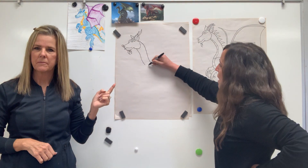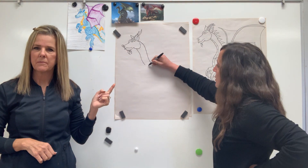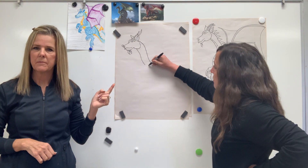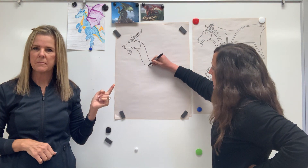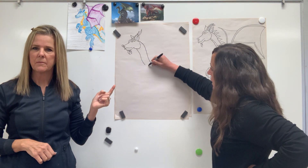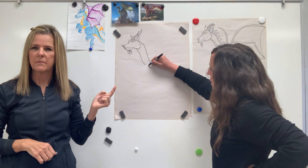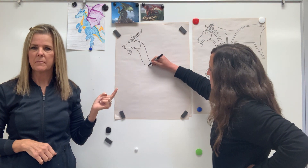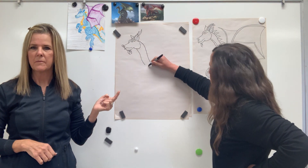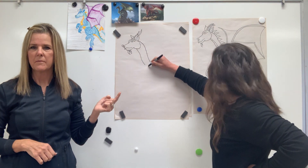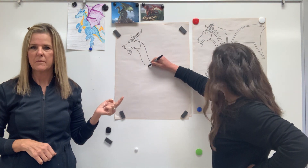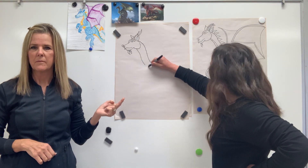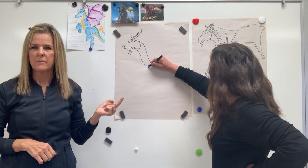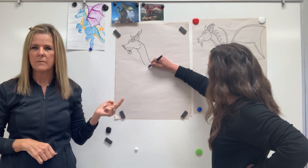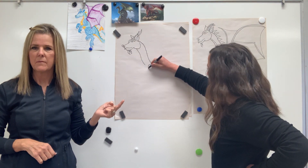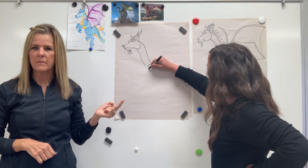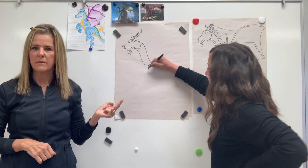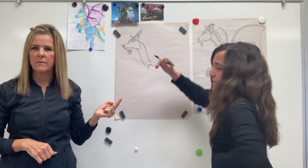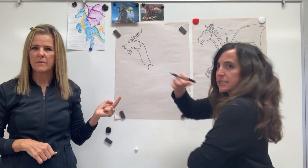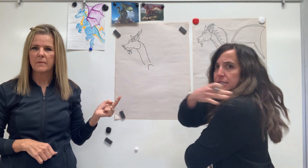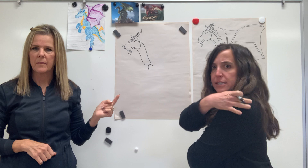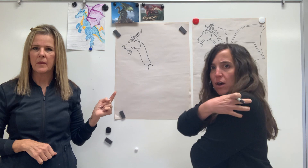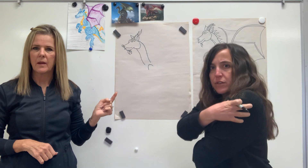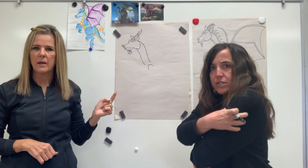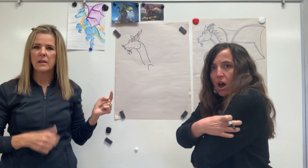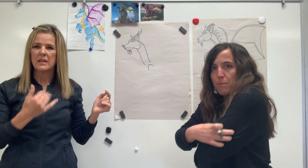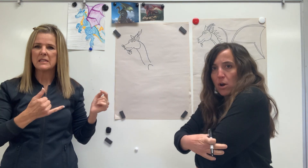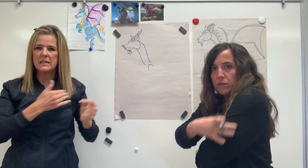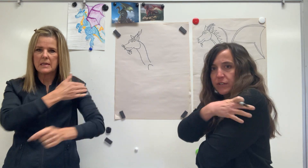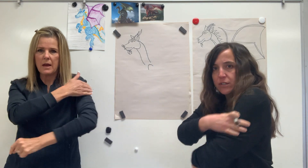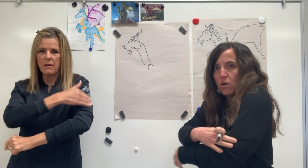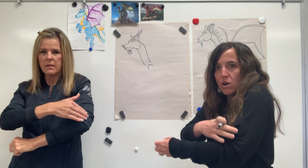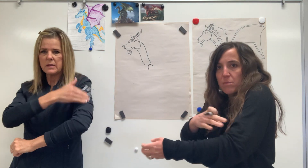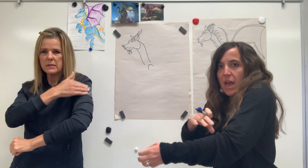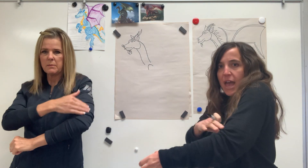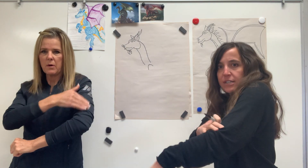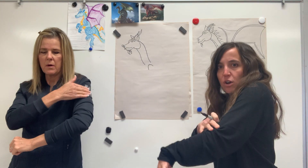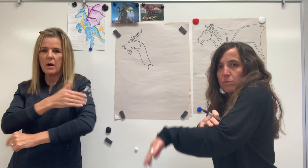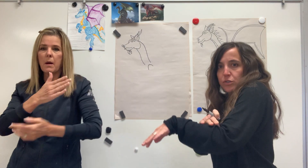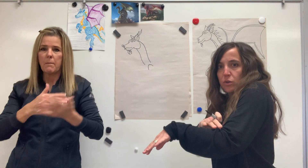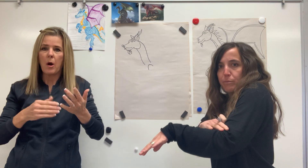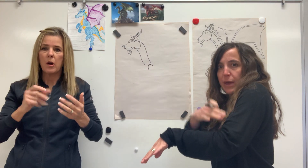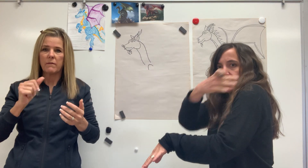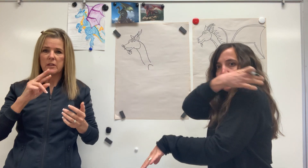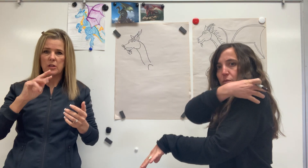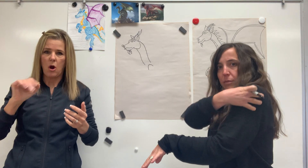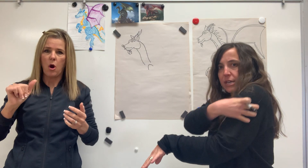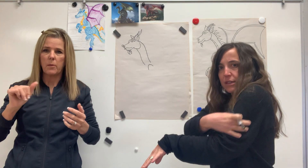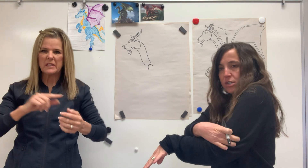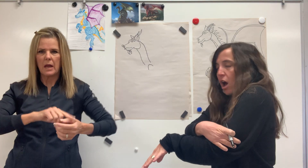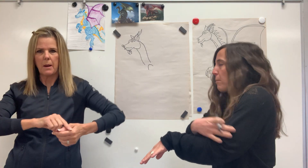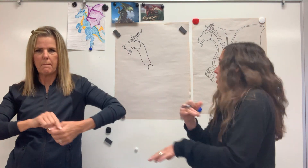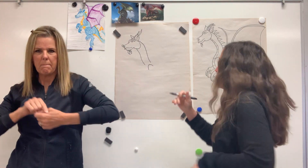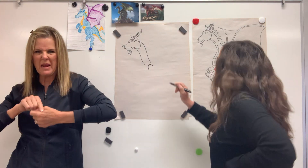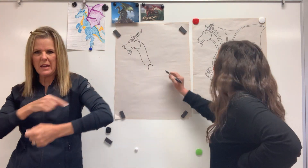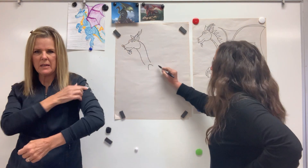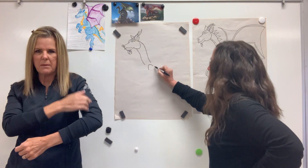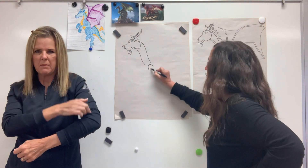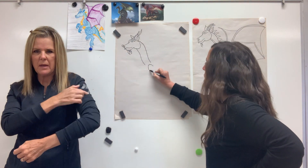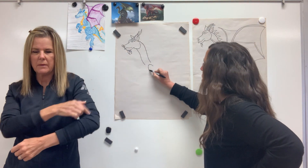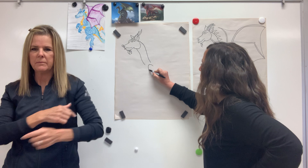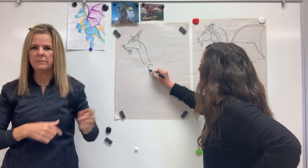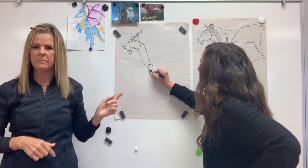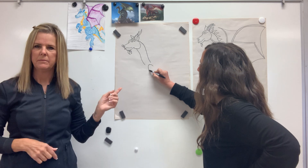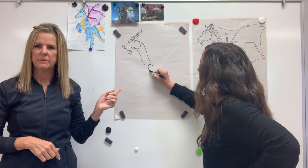then I'm gonna make it come down a little ways. This is now the top part of his arm, and his arm is sort of bent, so we're making the top part of his